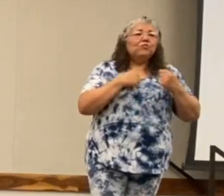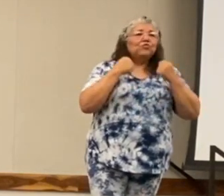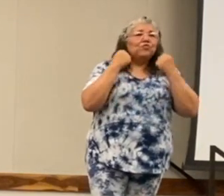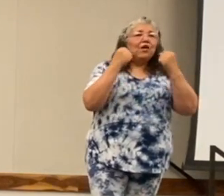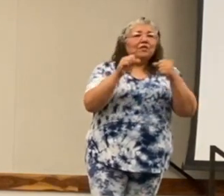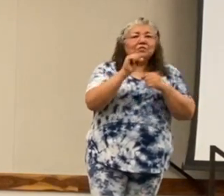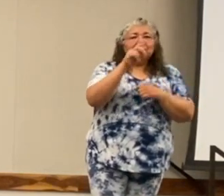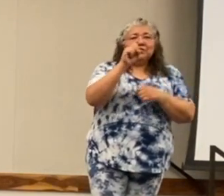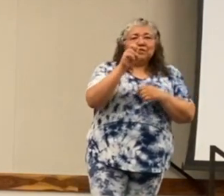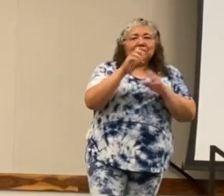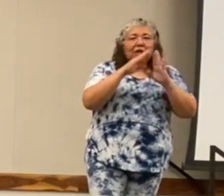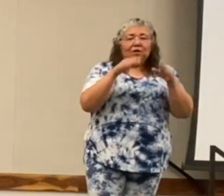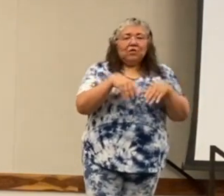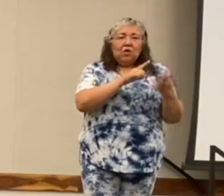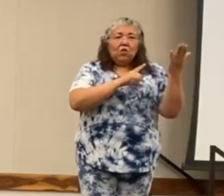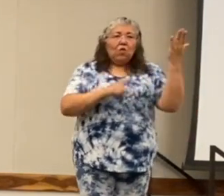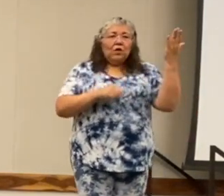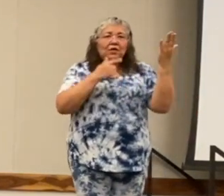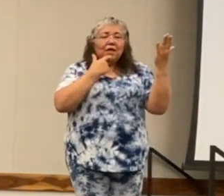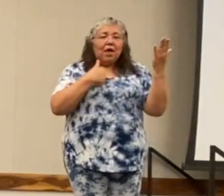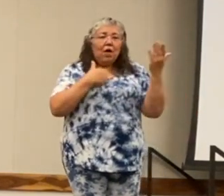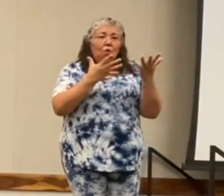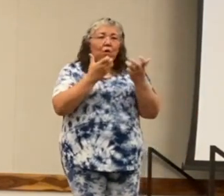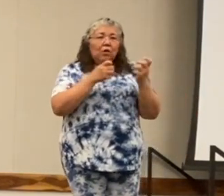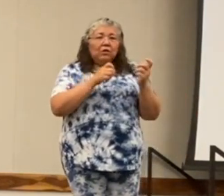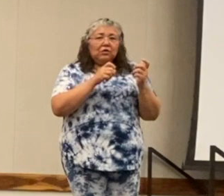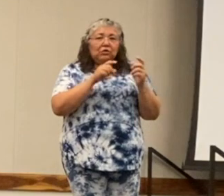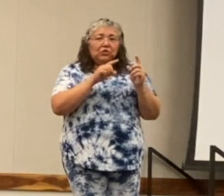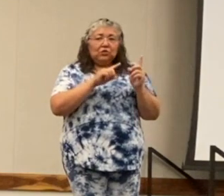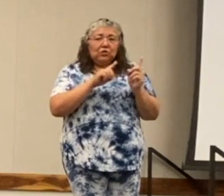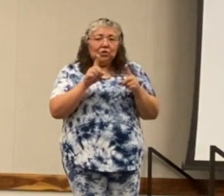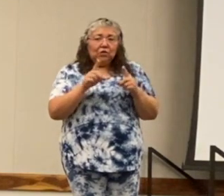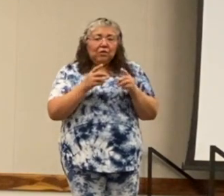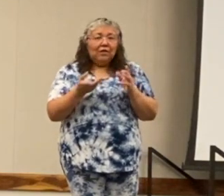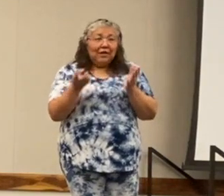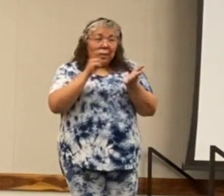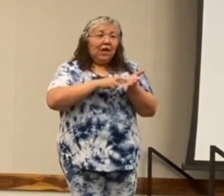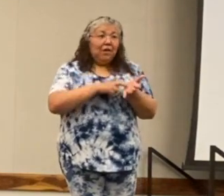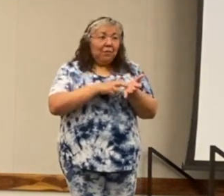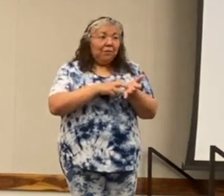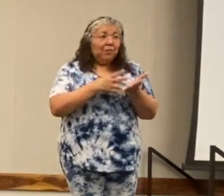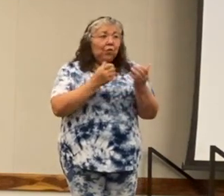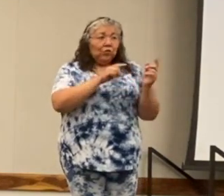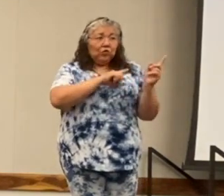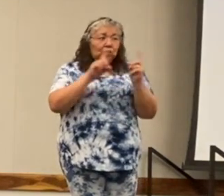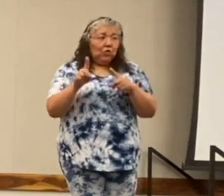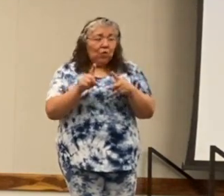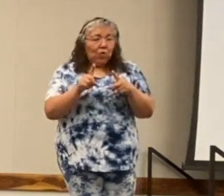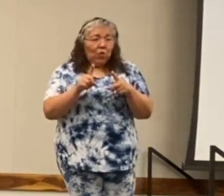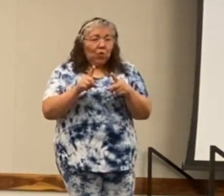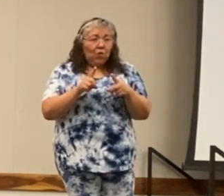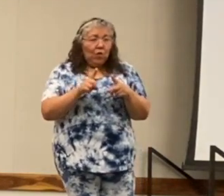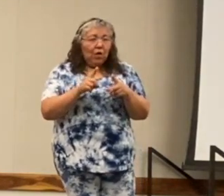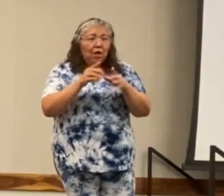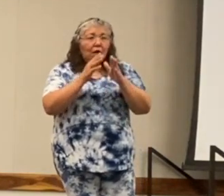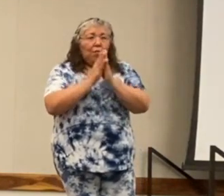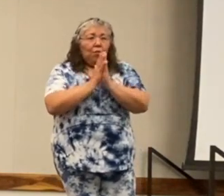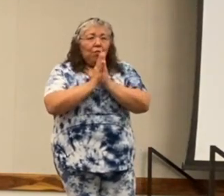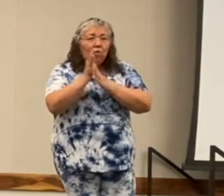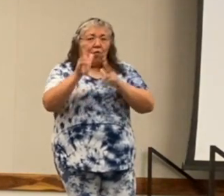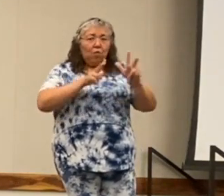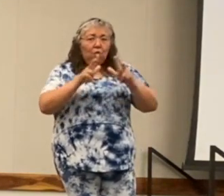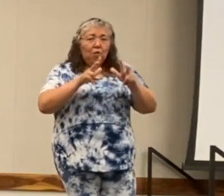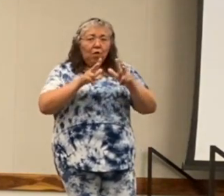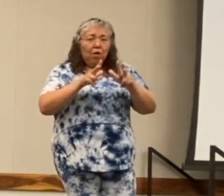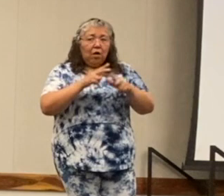Steve's house, the Lord says, I want you to go, I want you to get up, and I want you to go and prayer walk